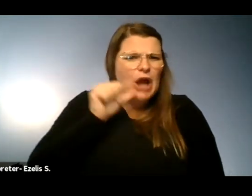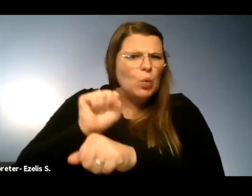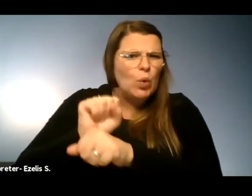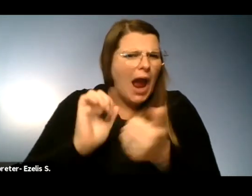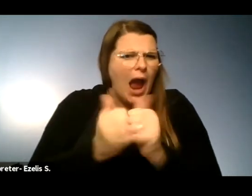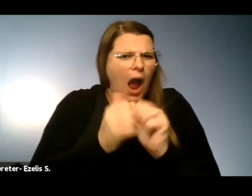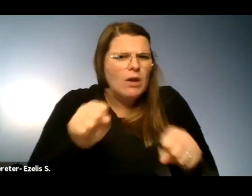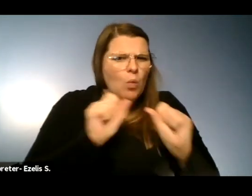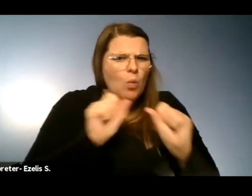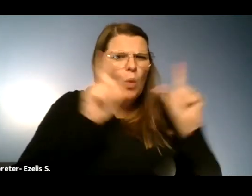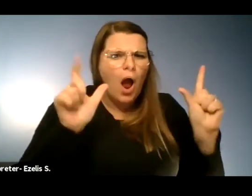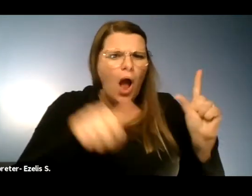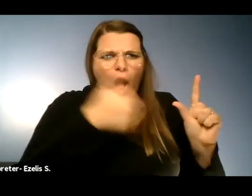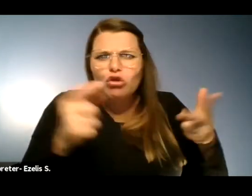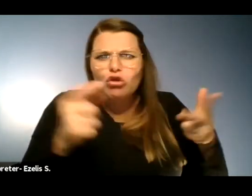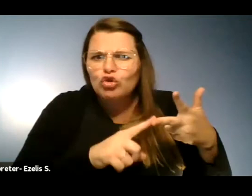up?